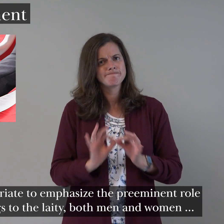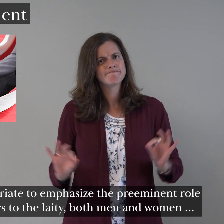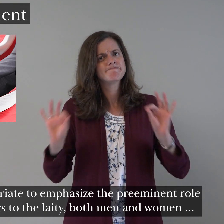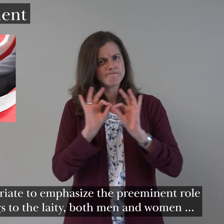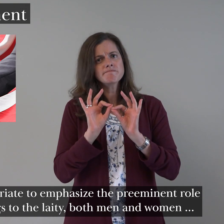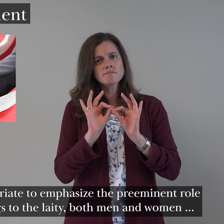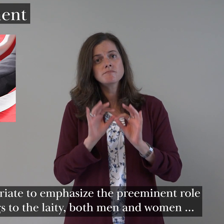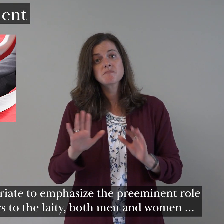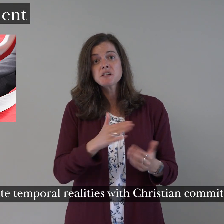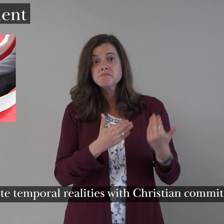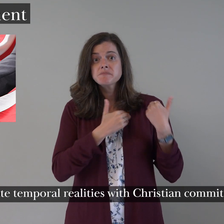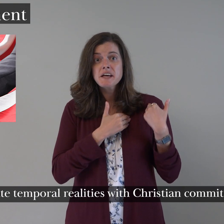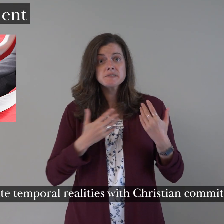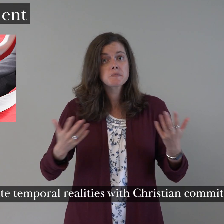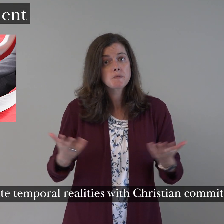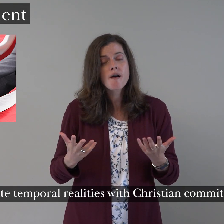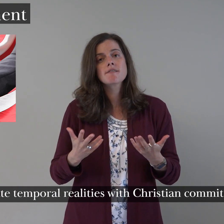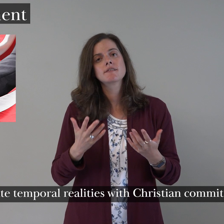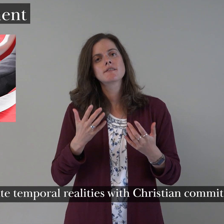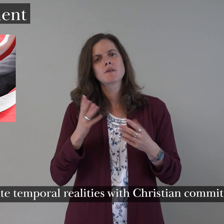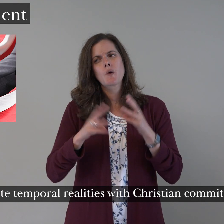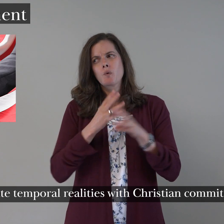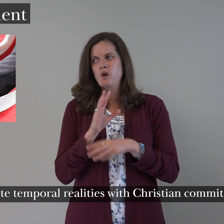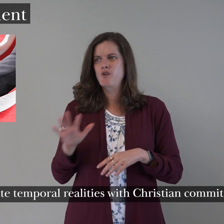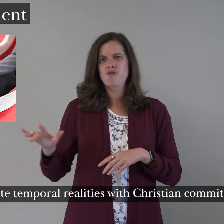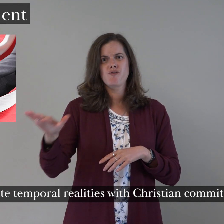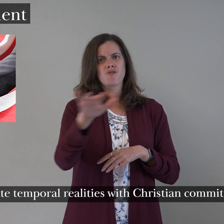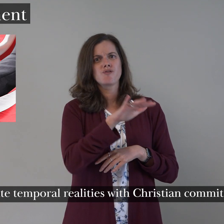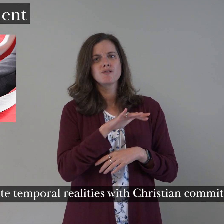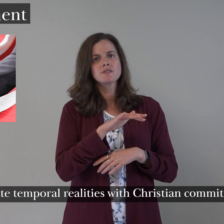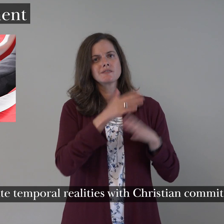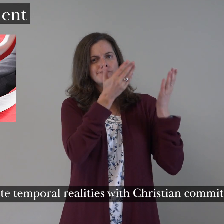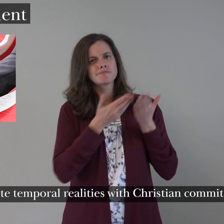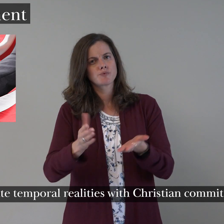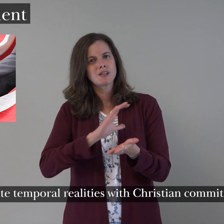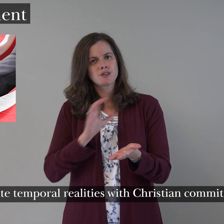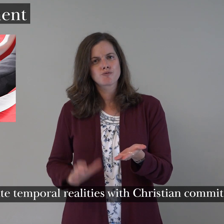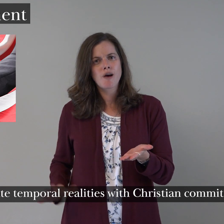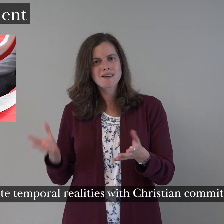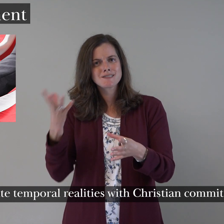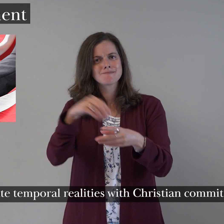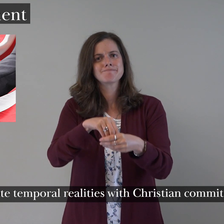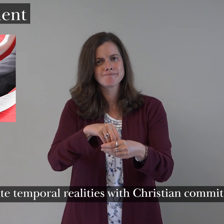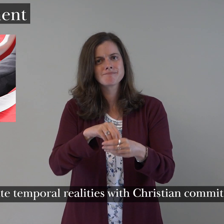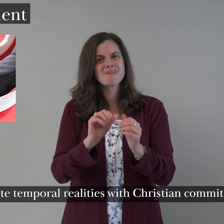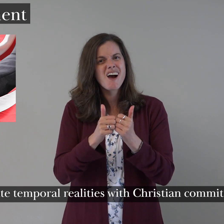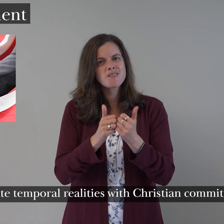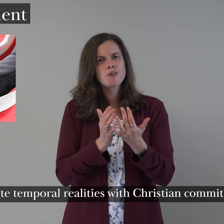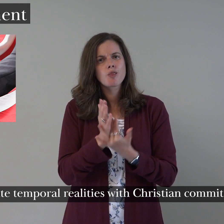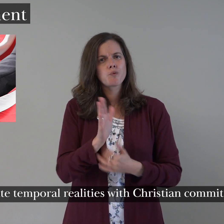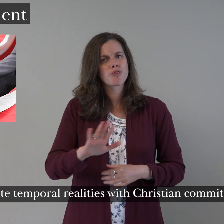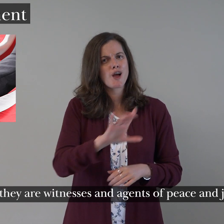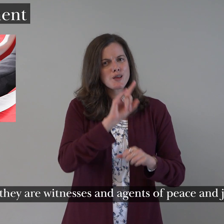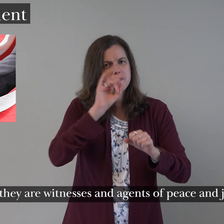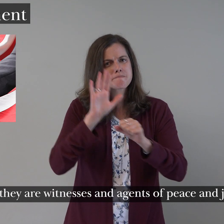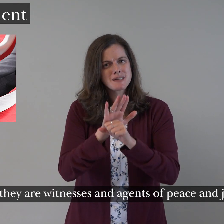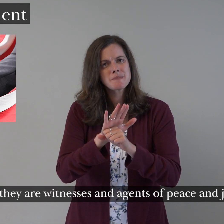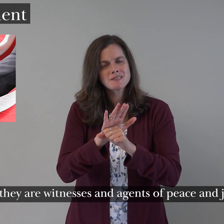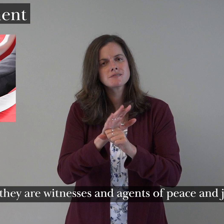men and women it is their task to animate temporal realities with Christian commitment by which they